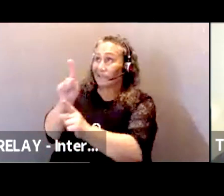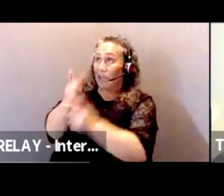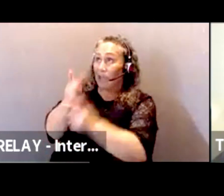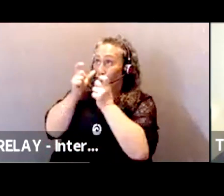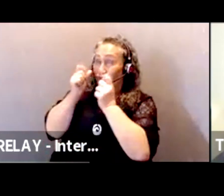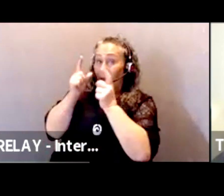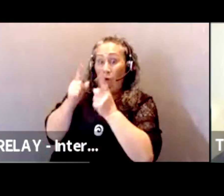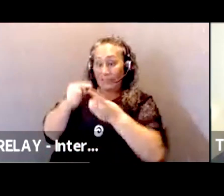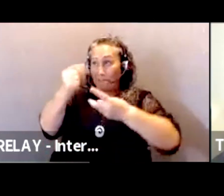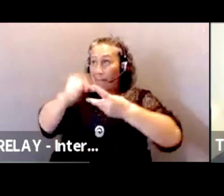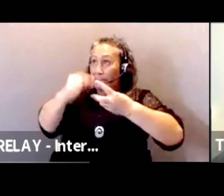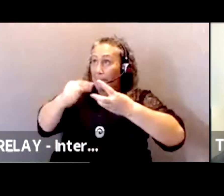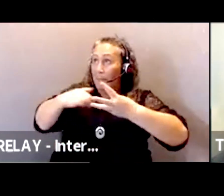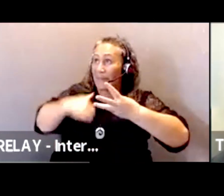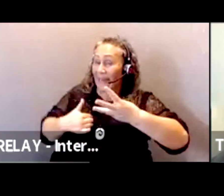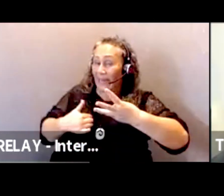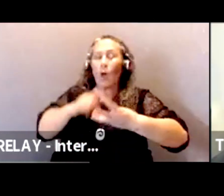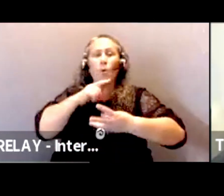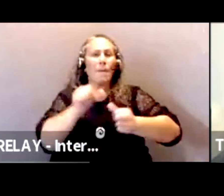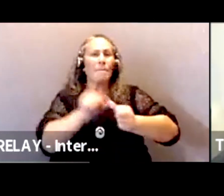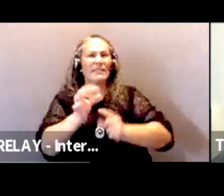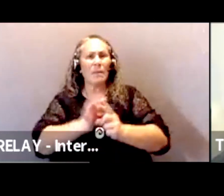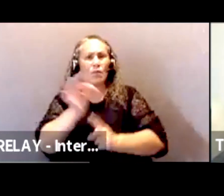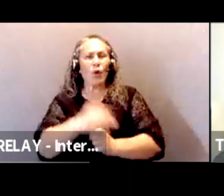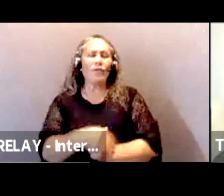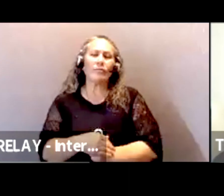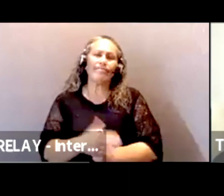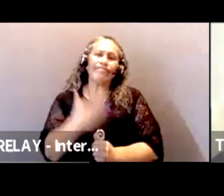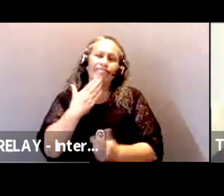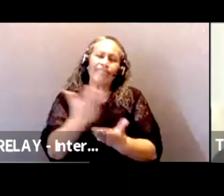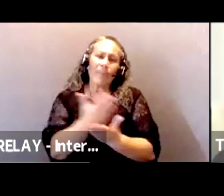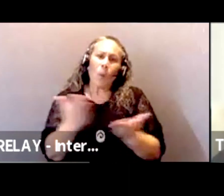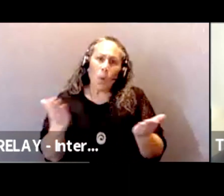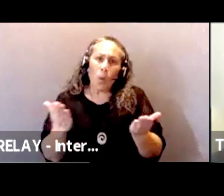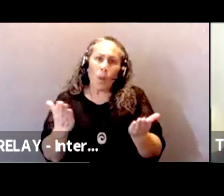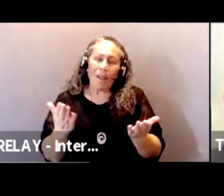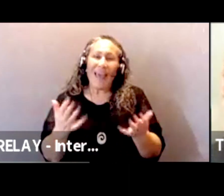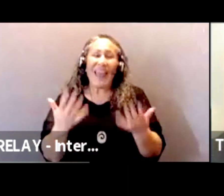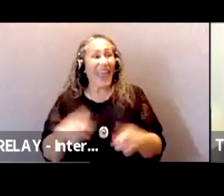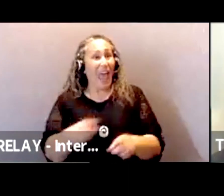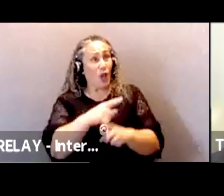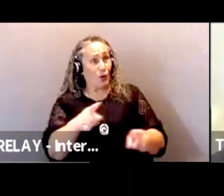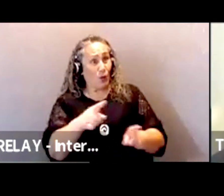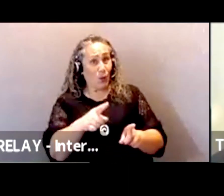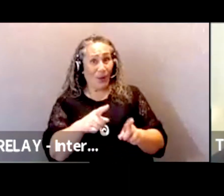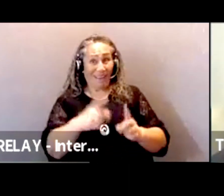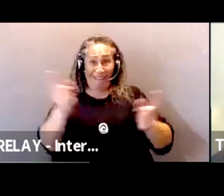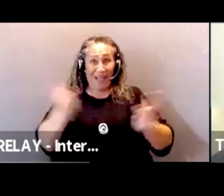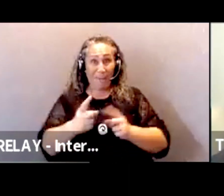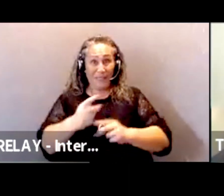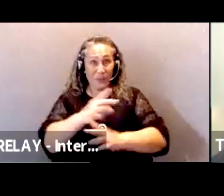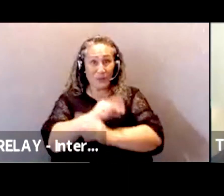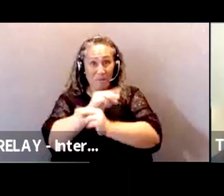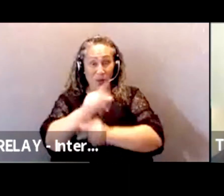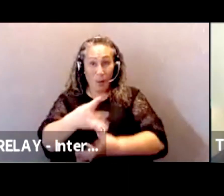the better. So look, thank you everybody. You now are more equipped, much more equipped to go out there and